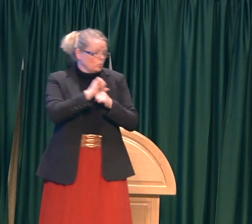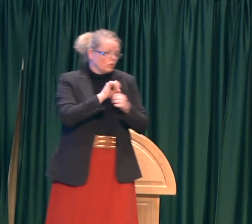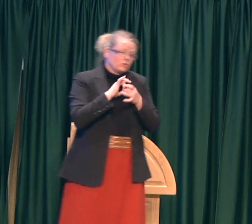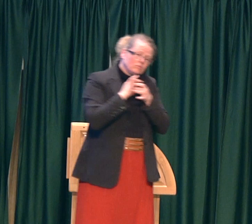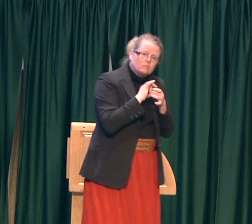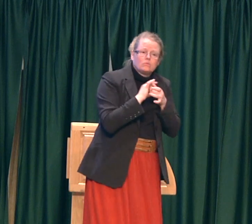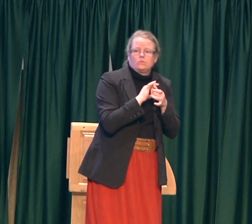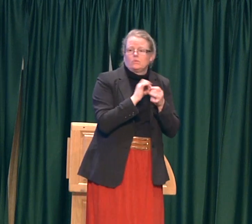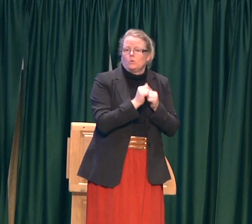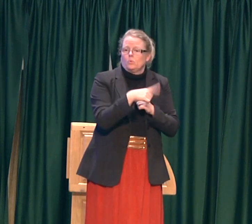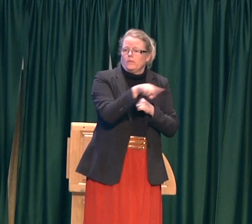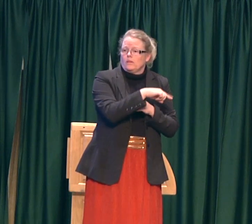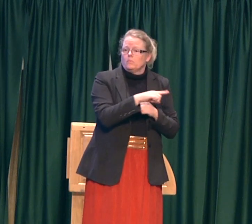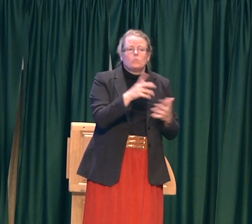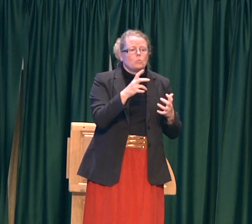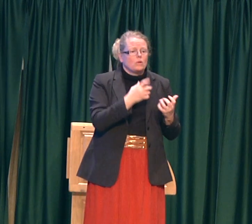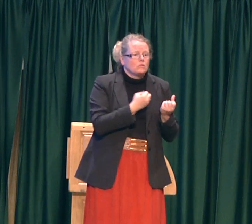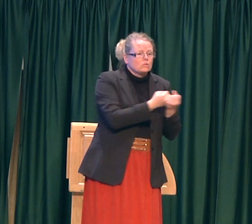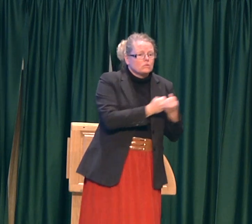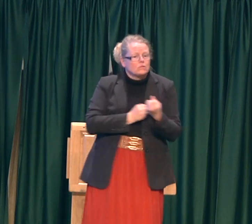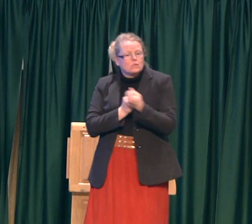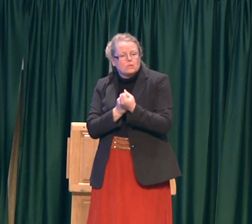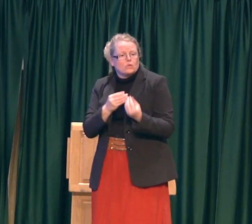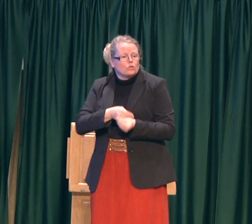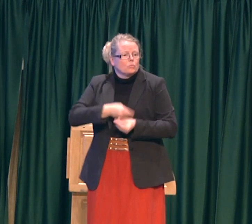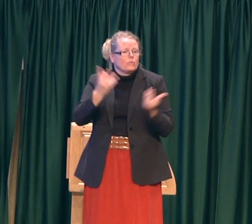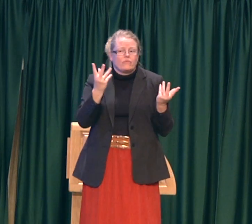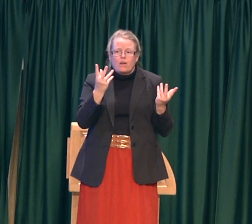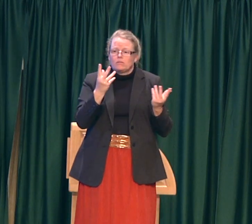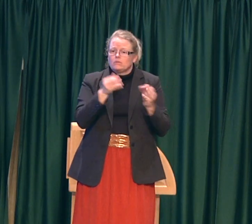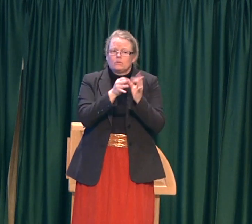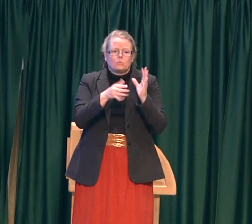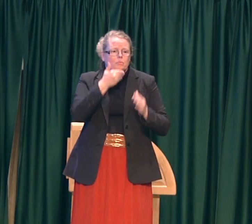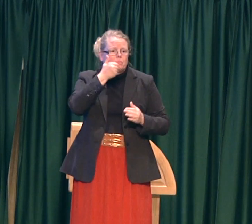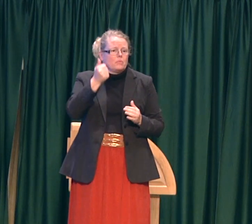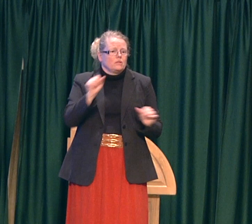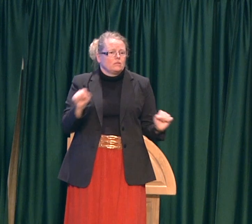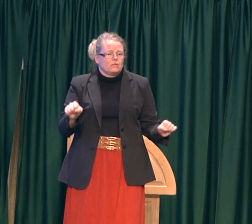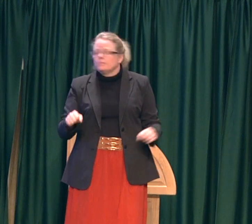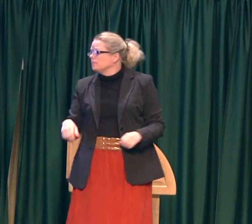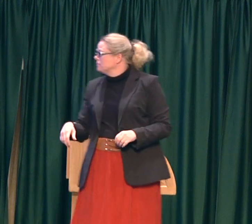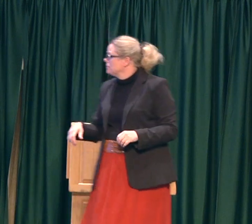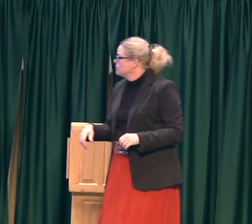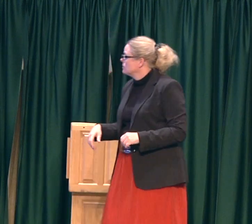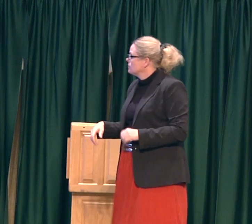our agency works together closely with them, and we want to support each other in providing interpreters as best we